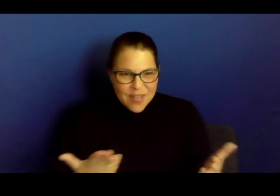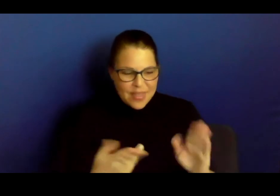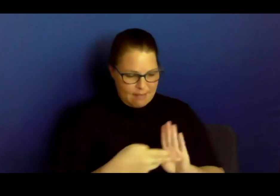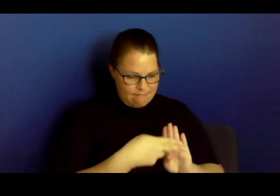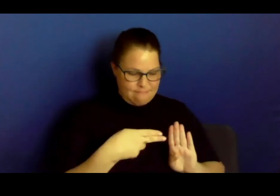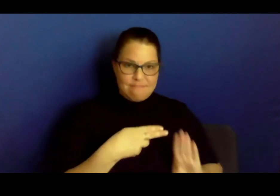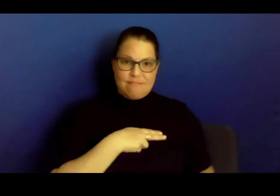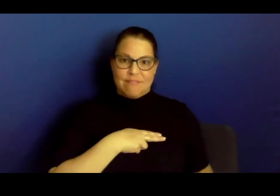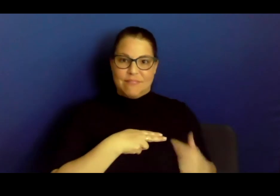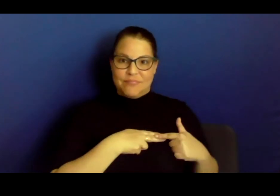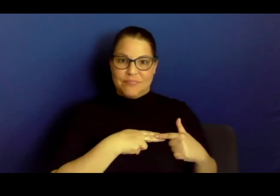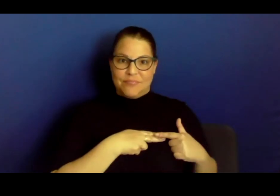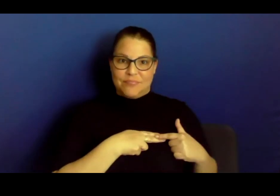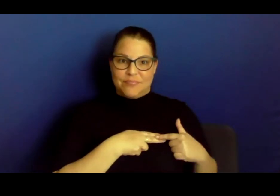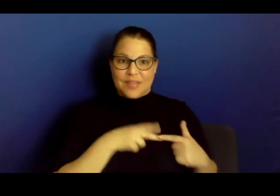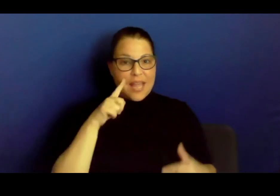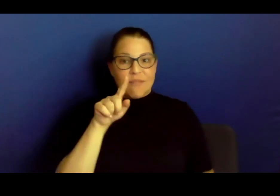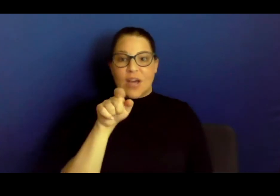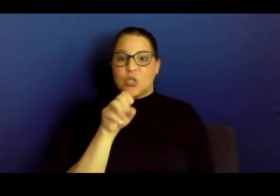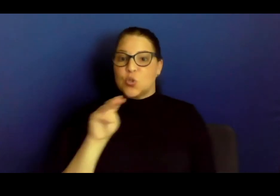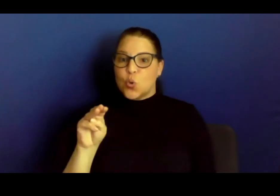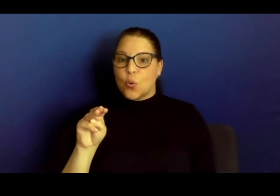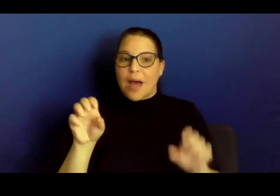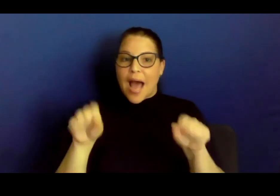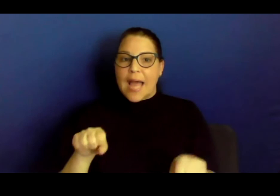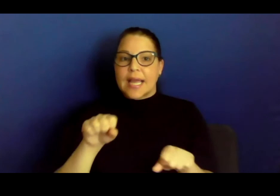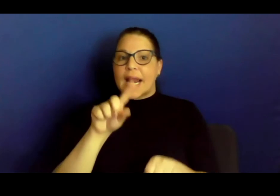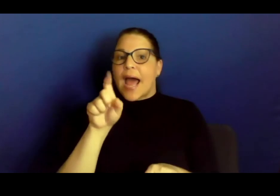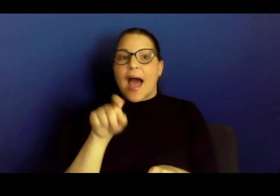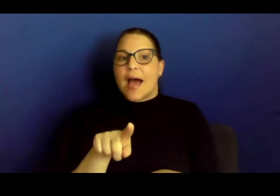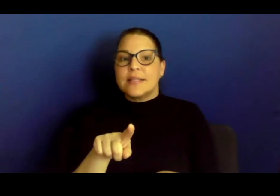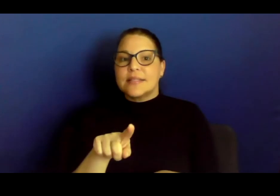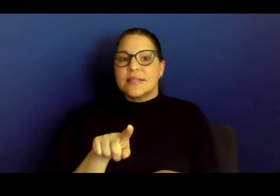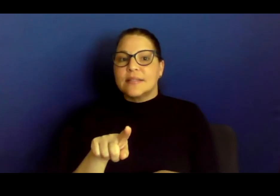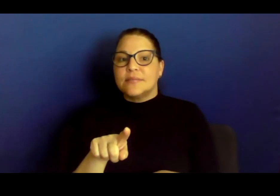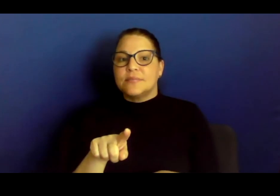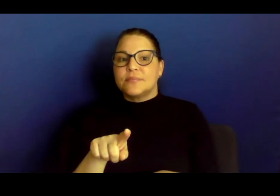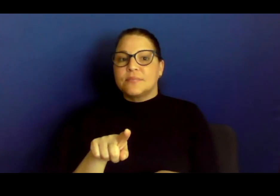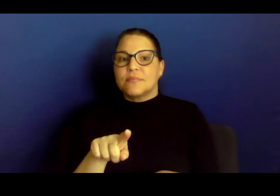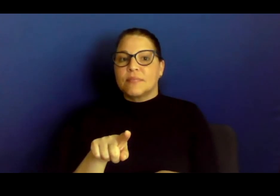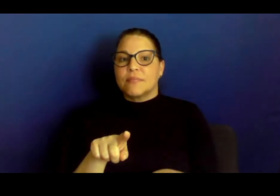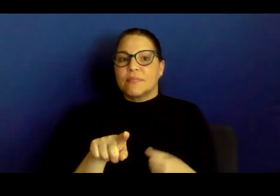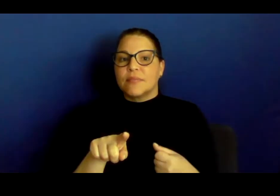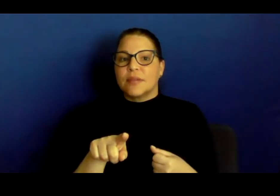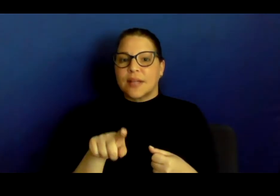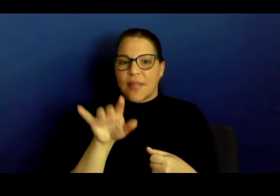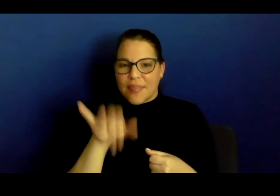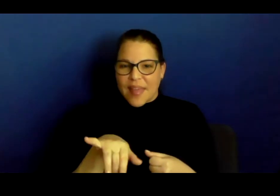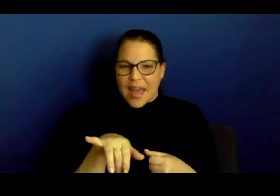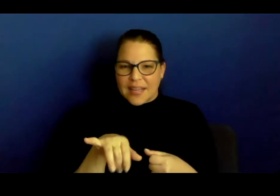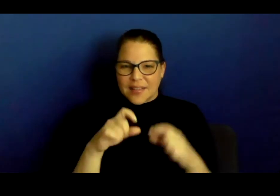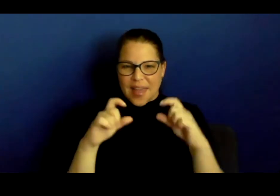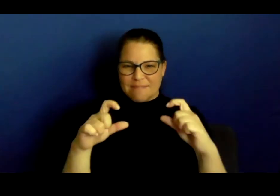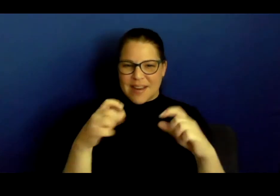tag. If it's a Zoom call, I can ask people to have everything I need as a facilitator in the names